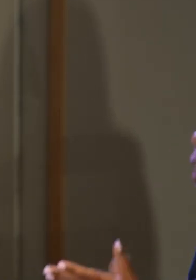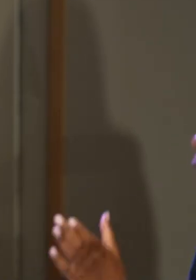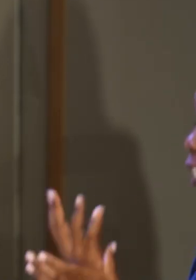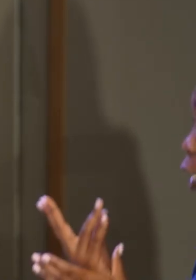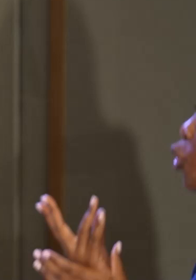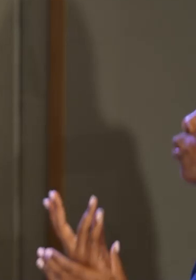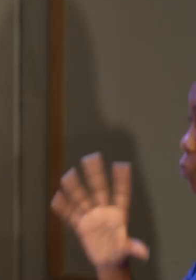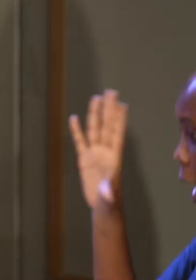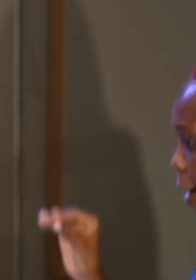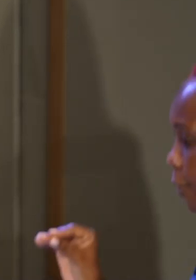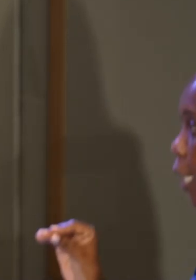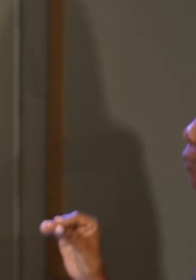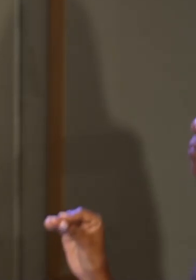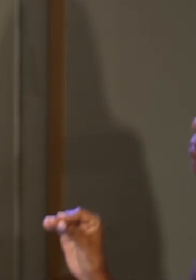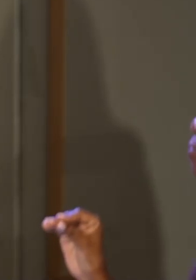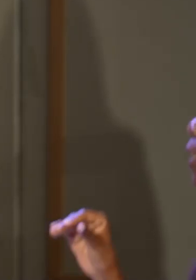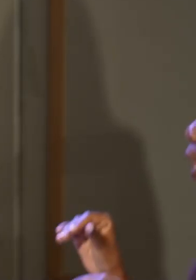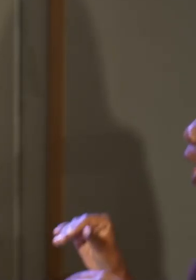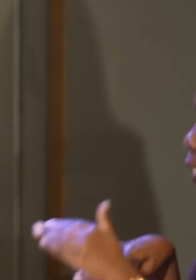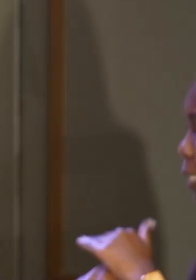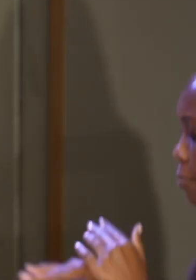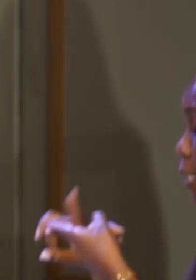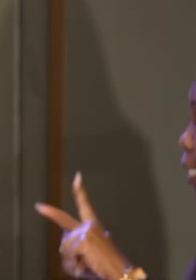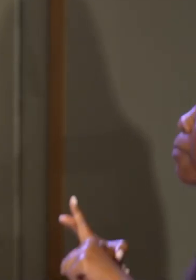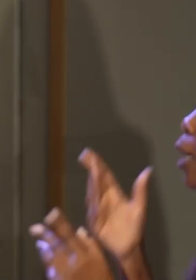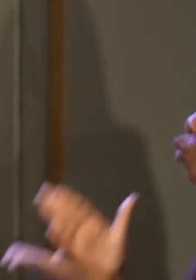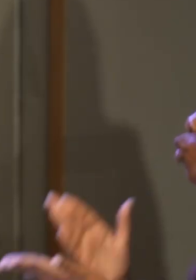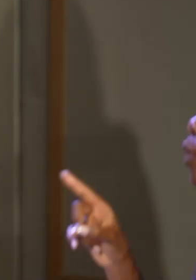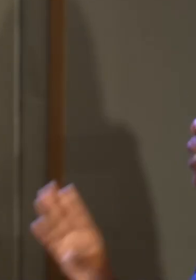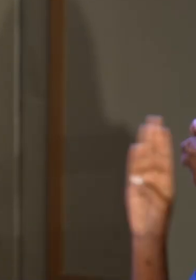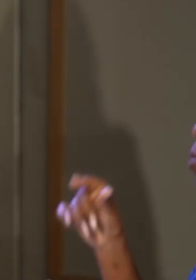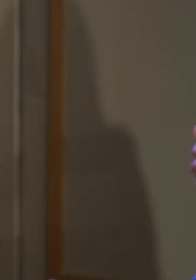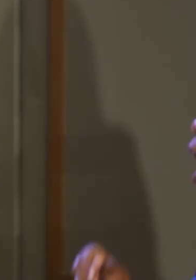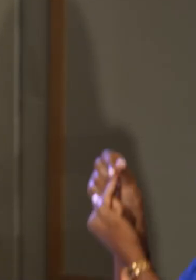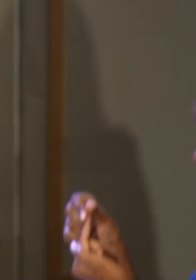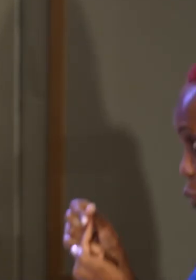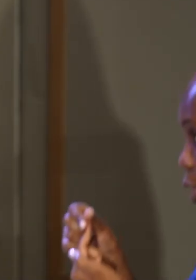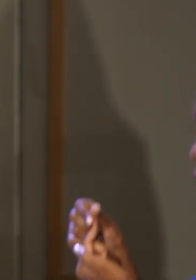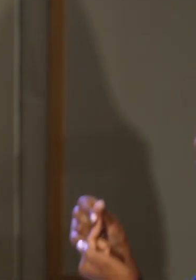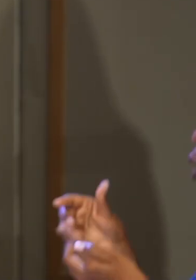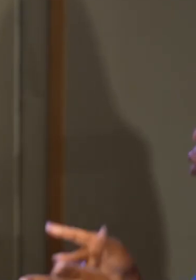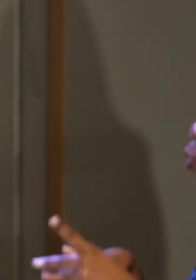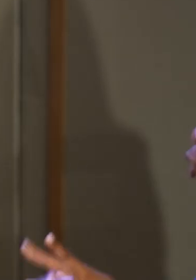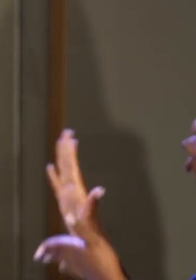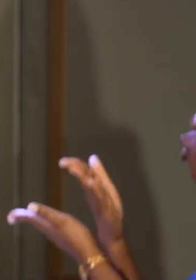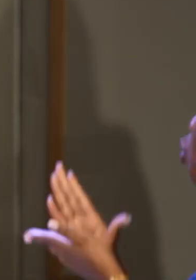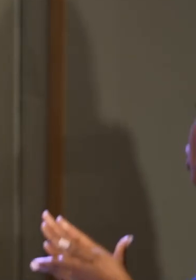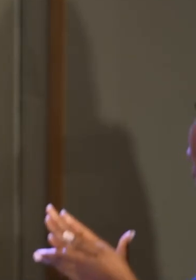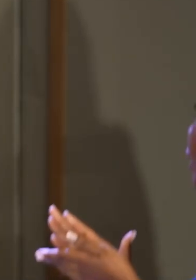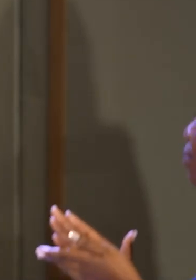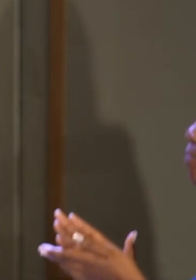Africa's digital accessibility standard would be a unique opportunity to shape the future for inclusion across